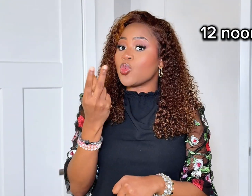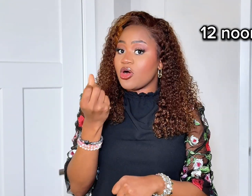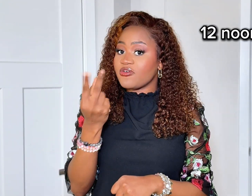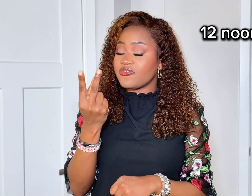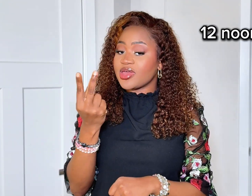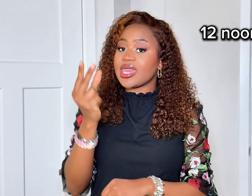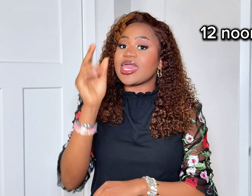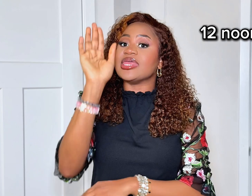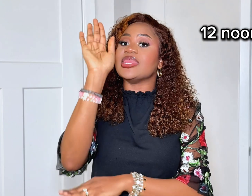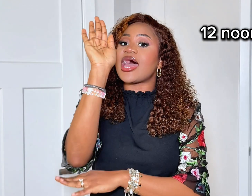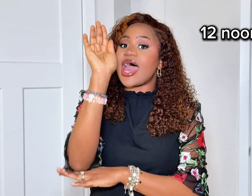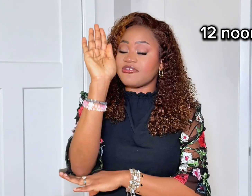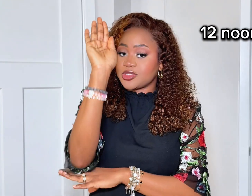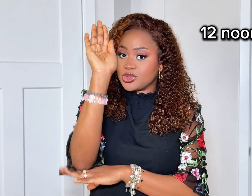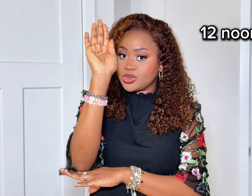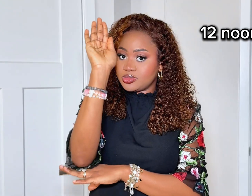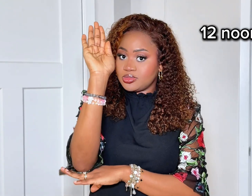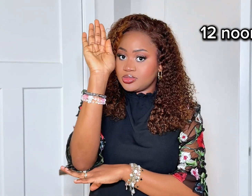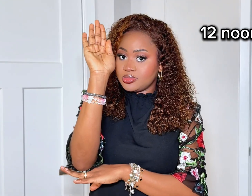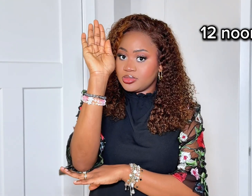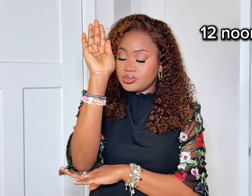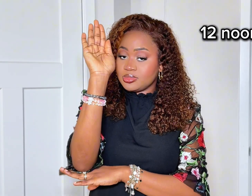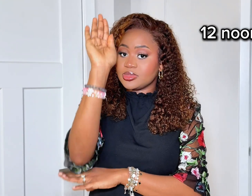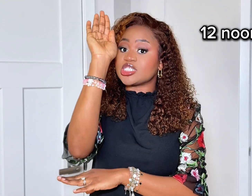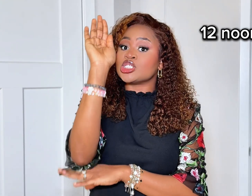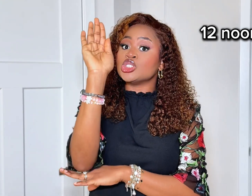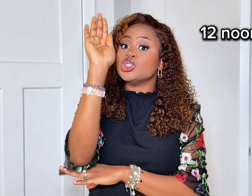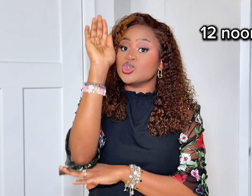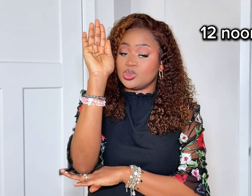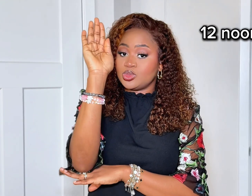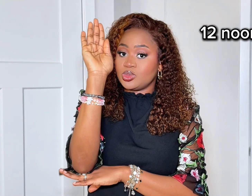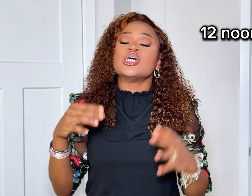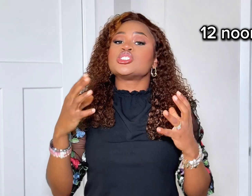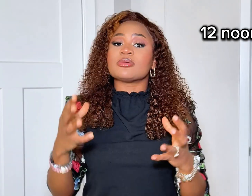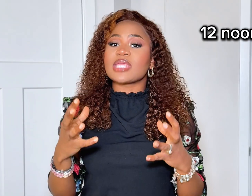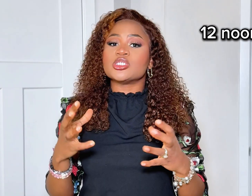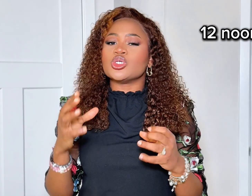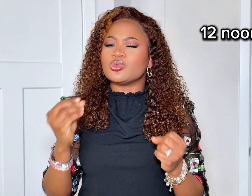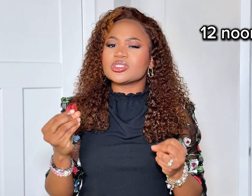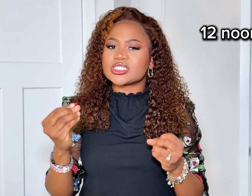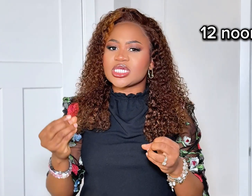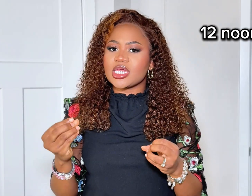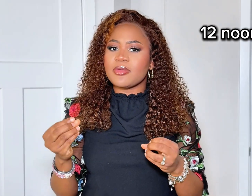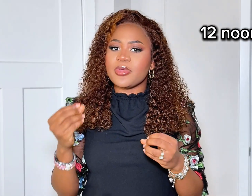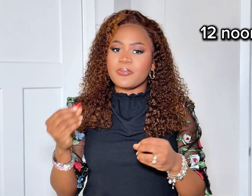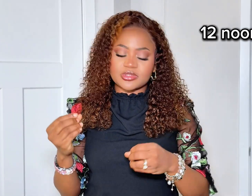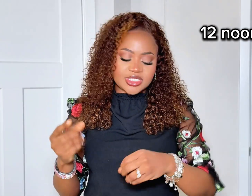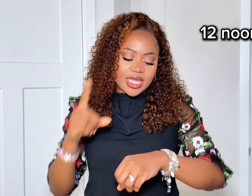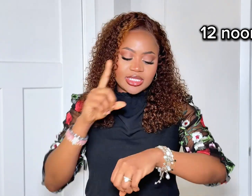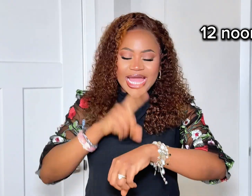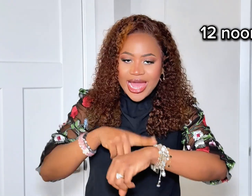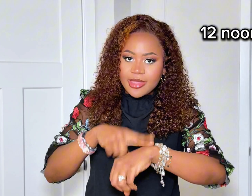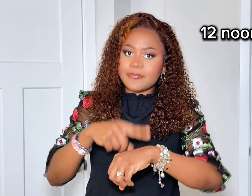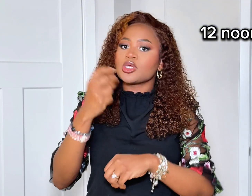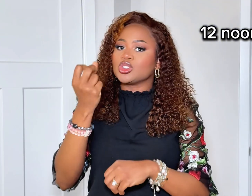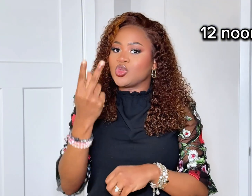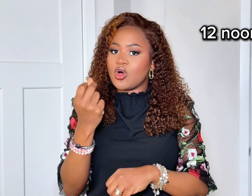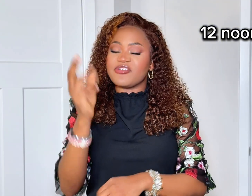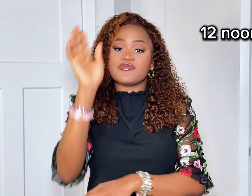12 in the afternoon. This is noon. Sometimes you won't see people sign time 12